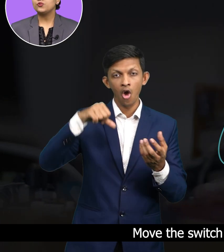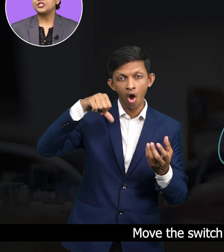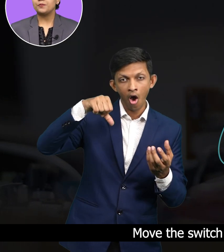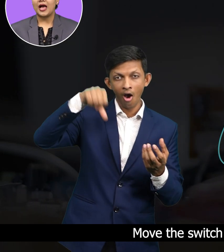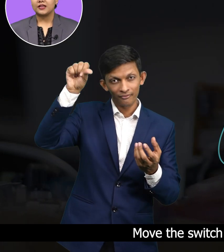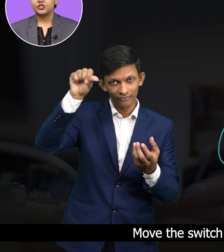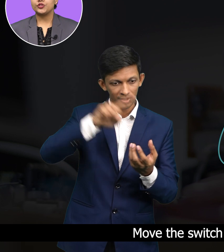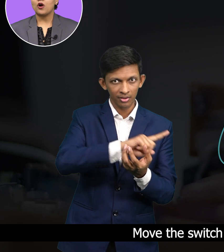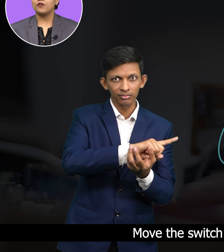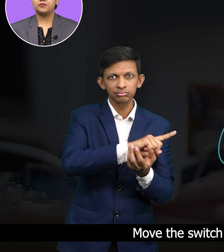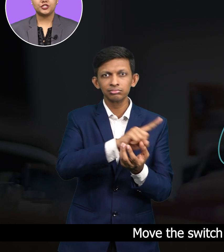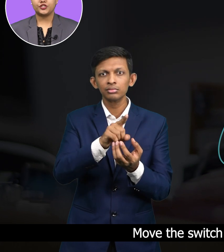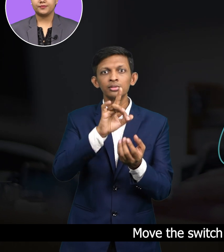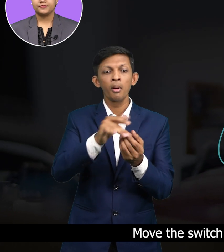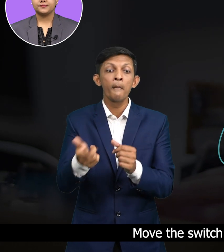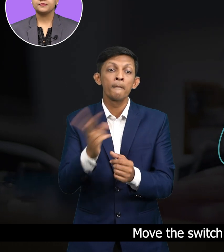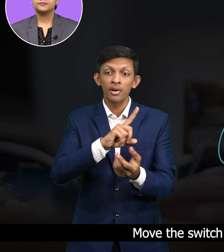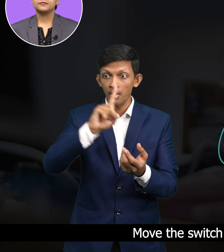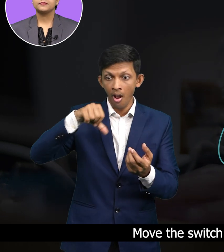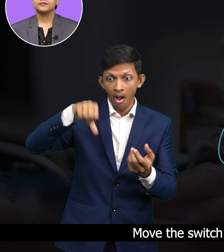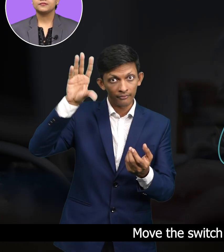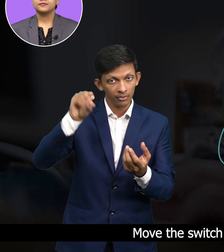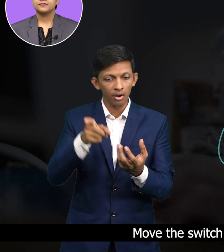Move the switch back to the off position.